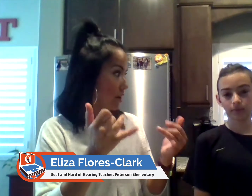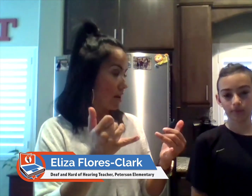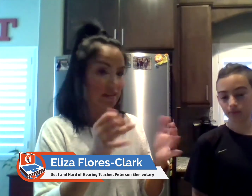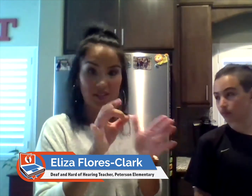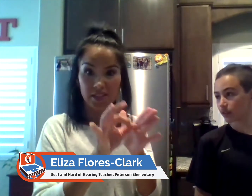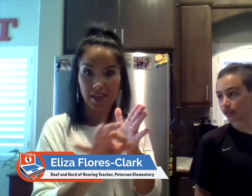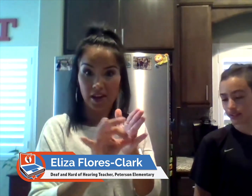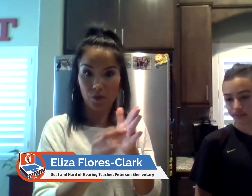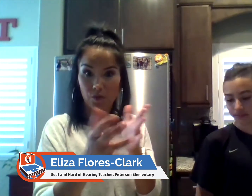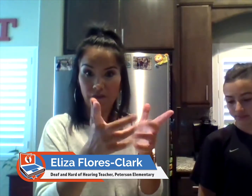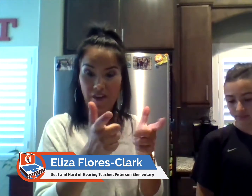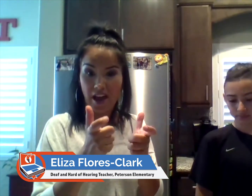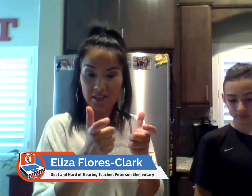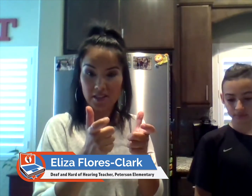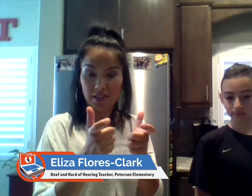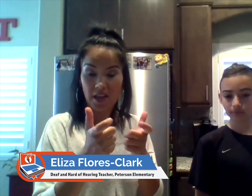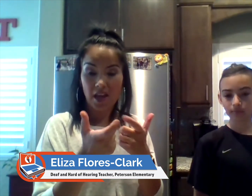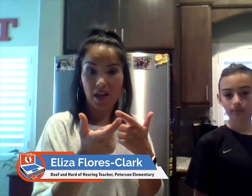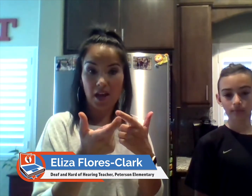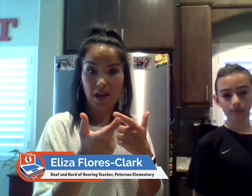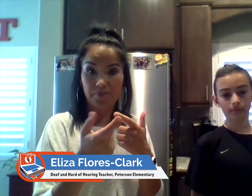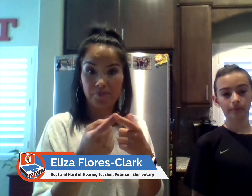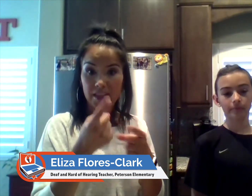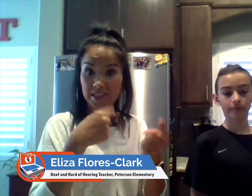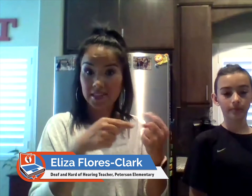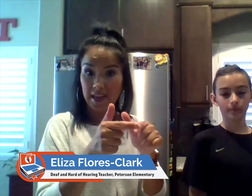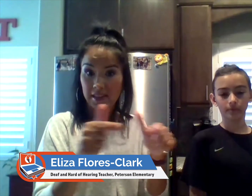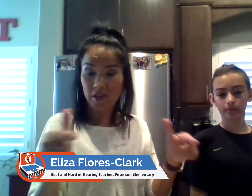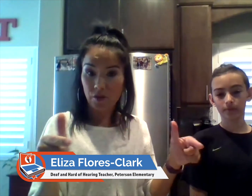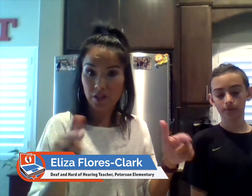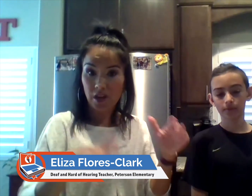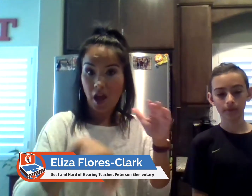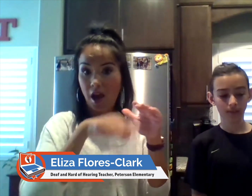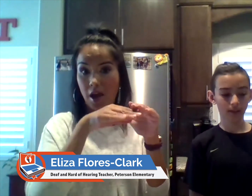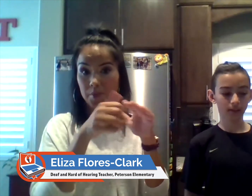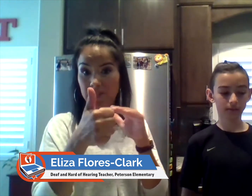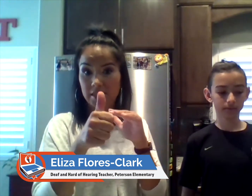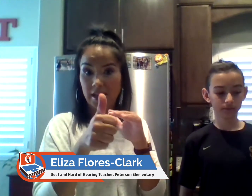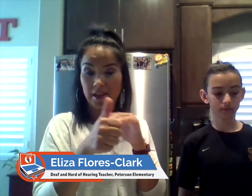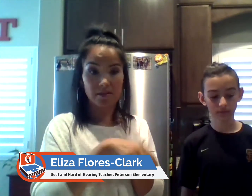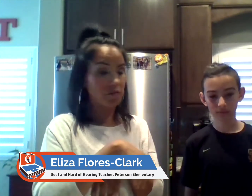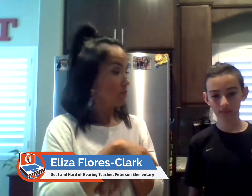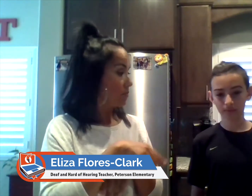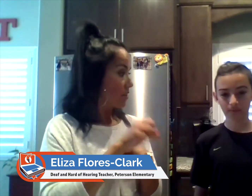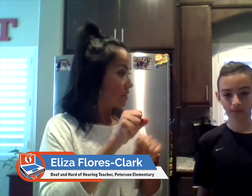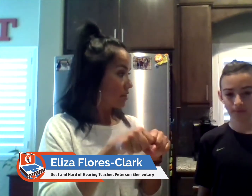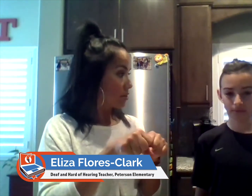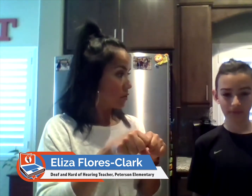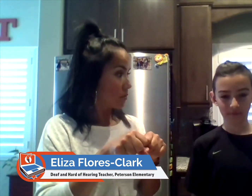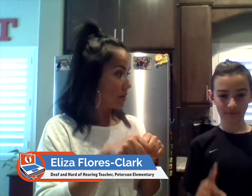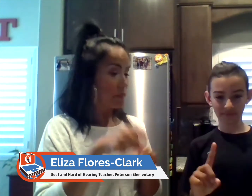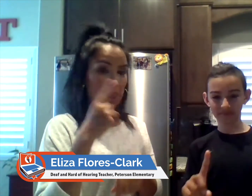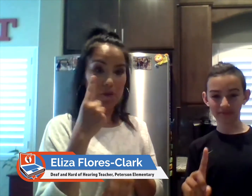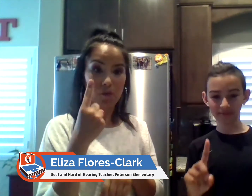Let's just count real fast in sign language up to 10. Can you do it with me?